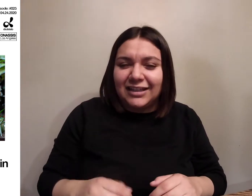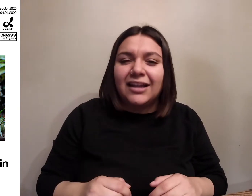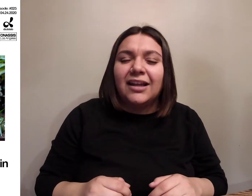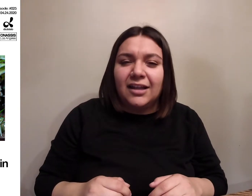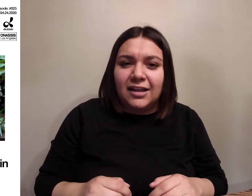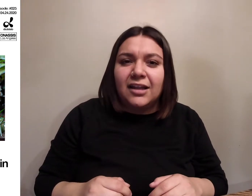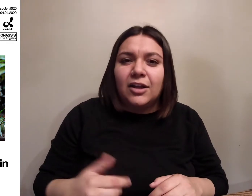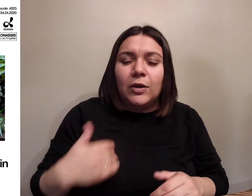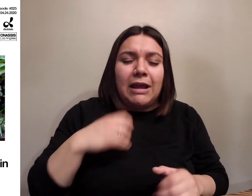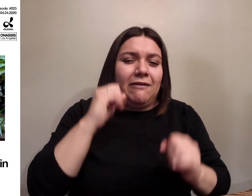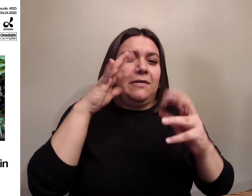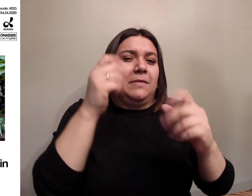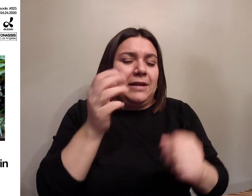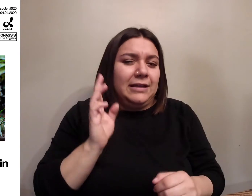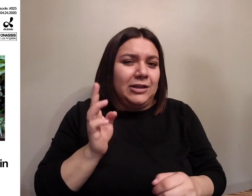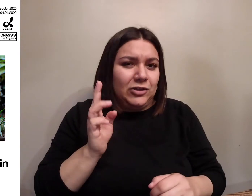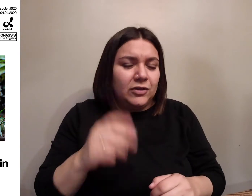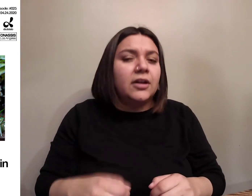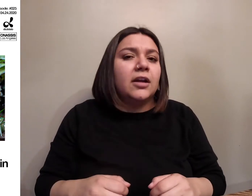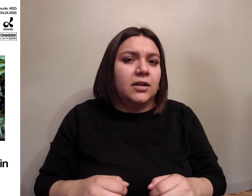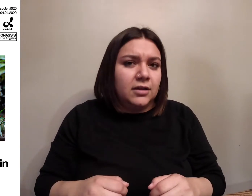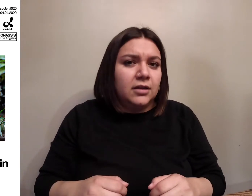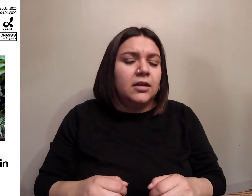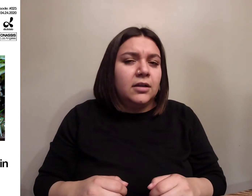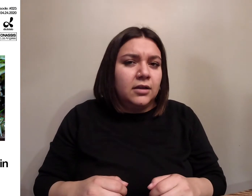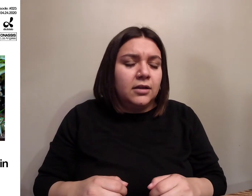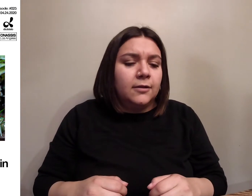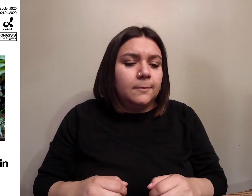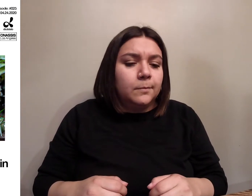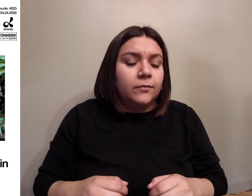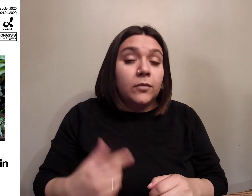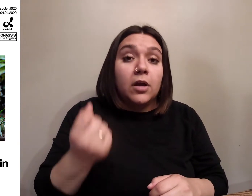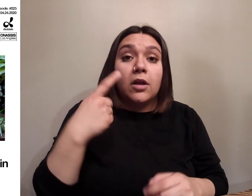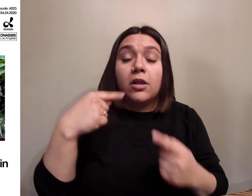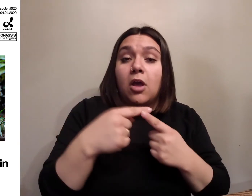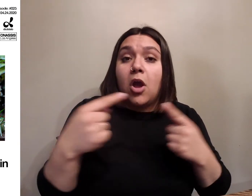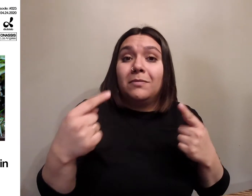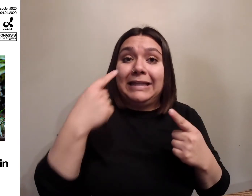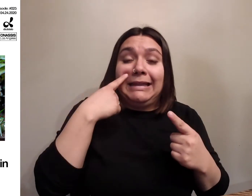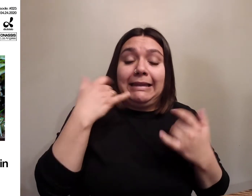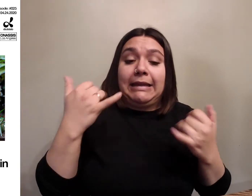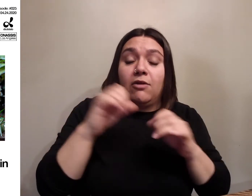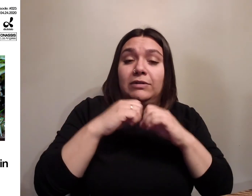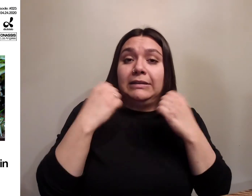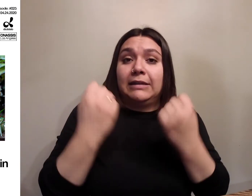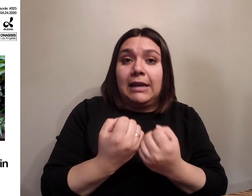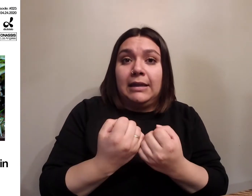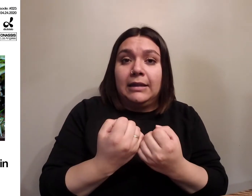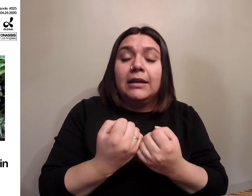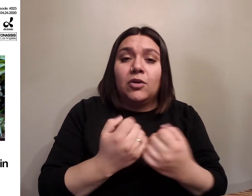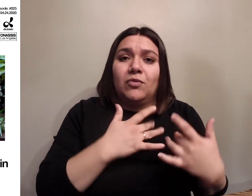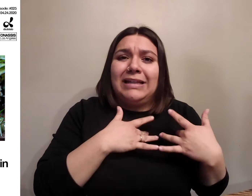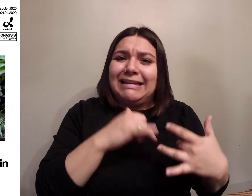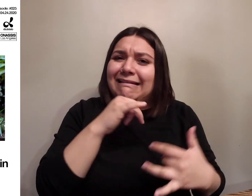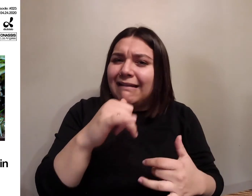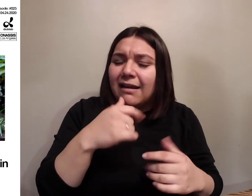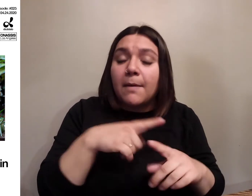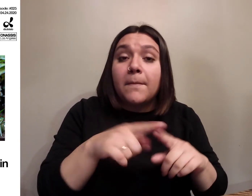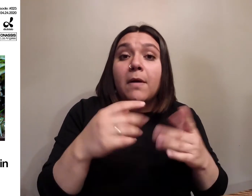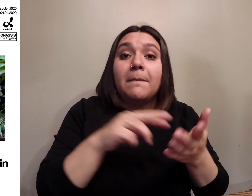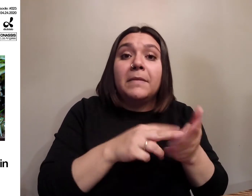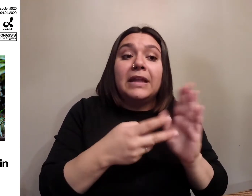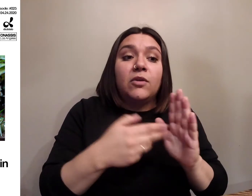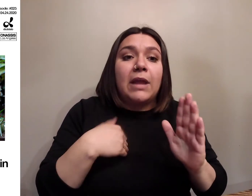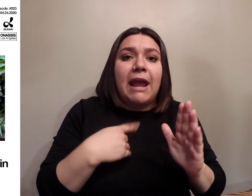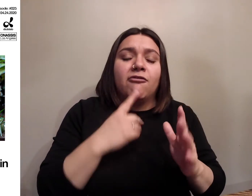Turkey is a country with a very rich history, but that doesn't mean we have a solid memory of history.